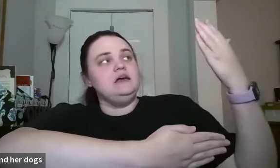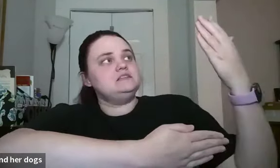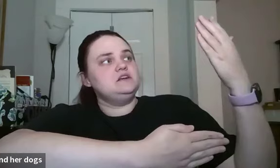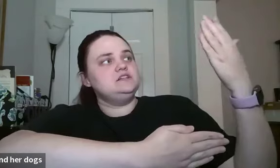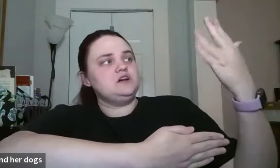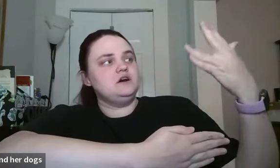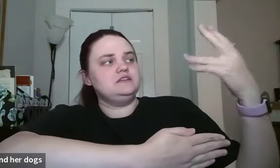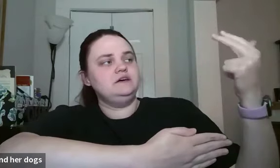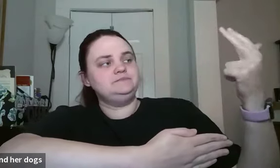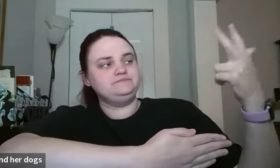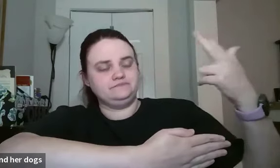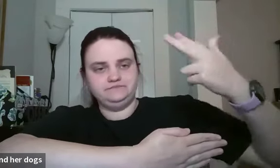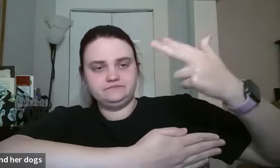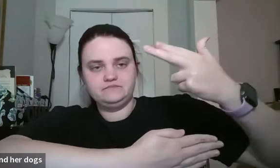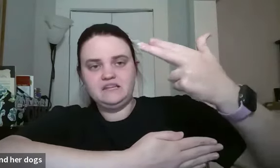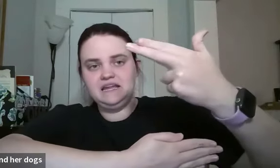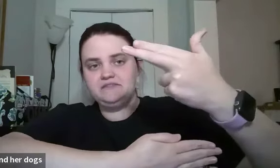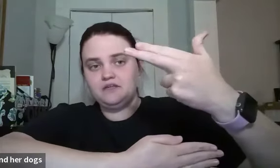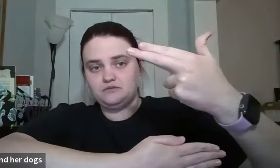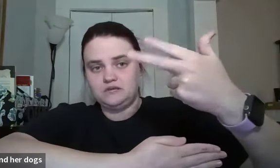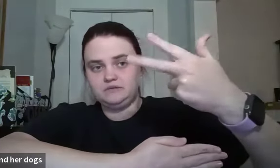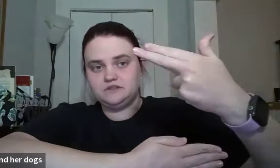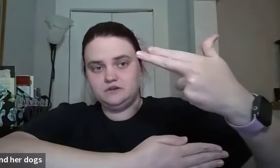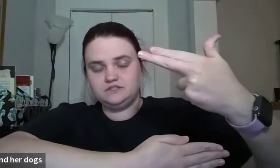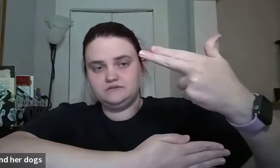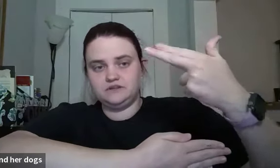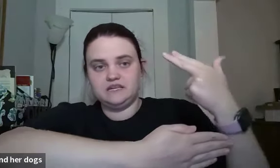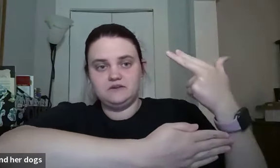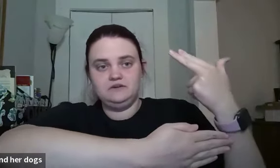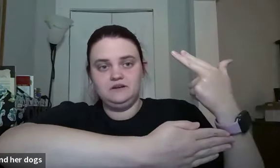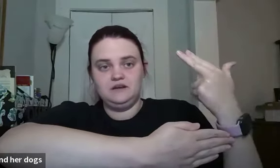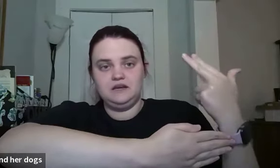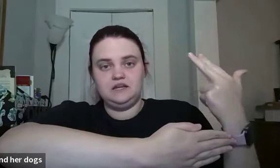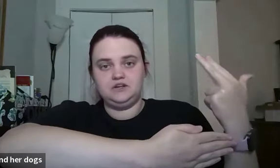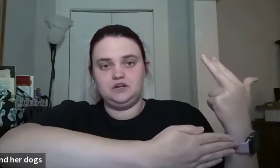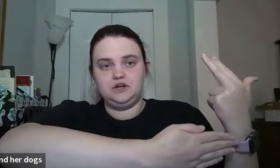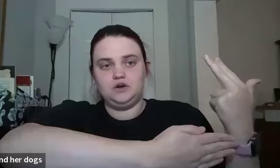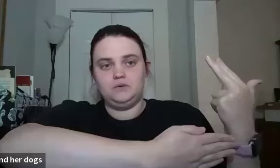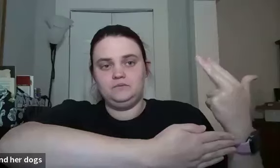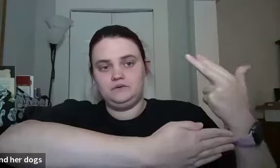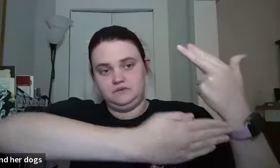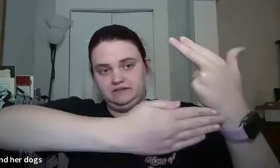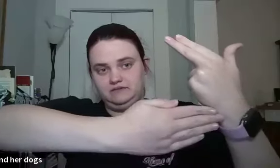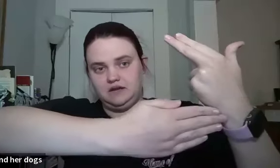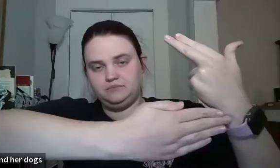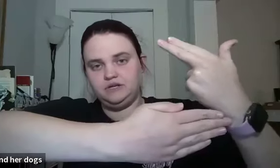is going to start in that 3 with the closed 2 fingers together. And you're going to go like kind of put your